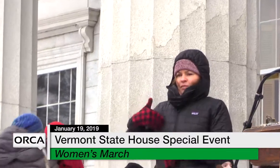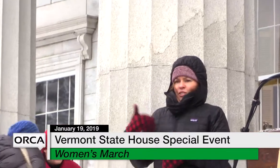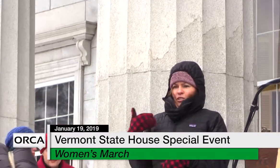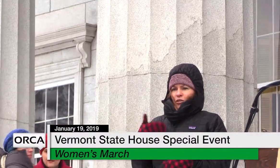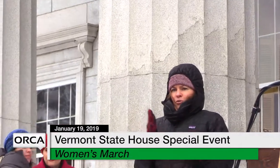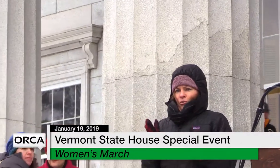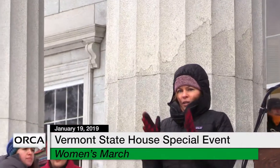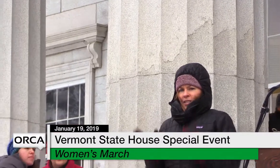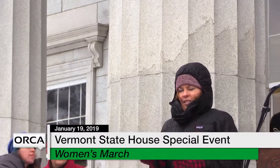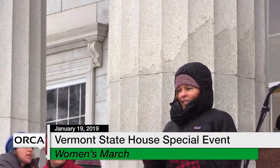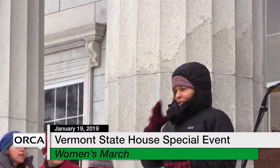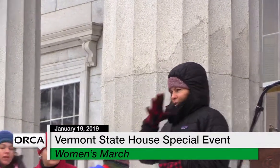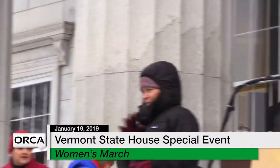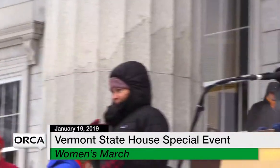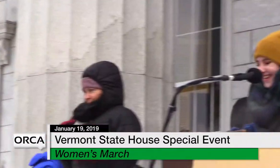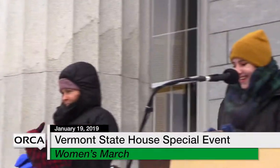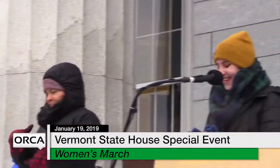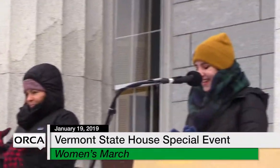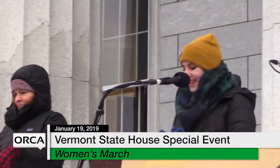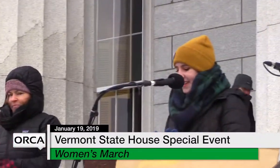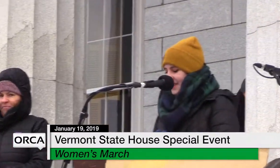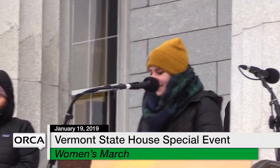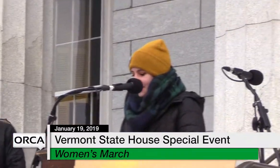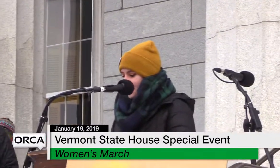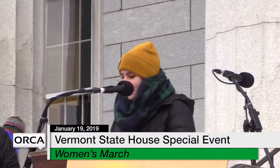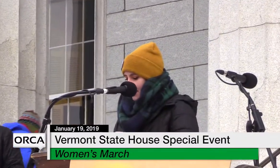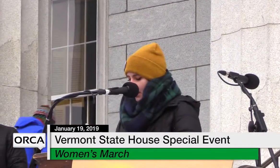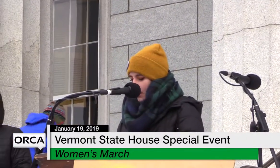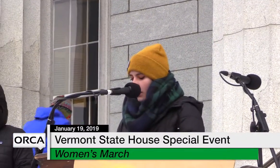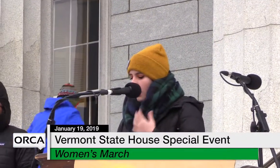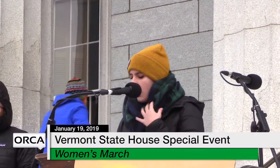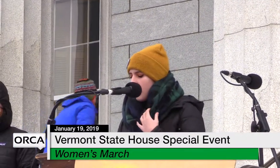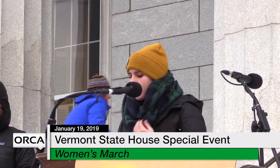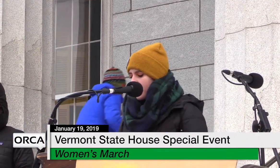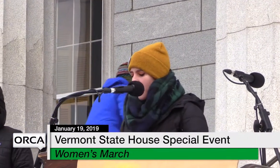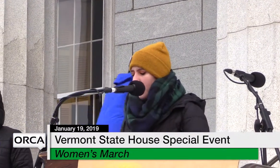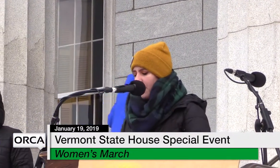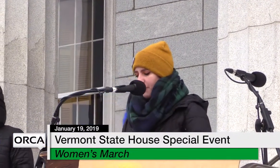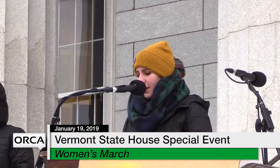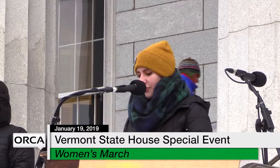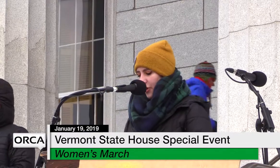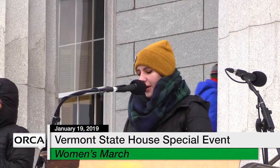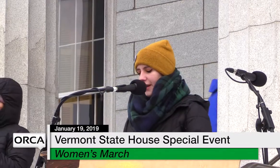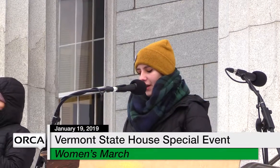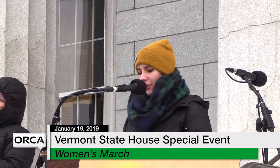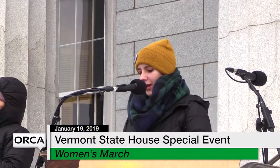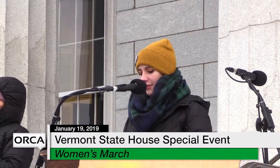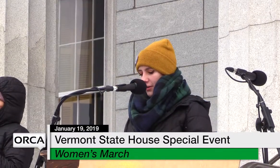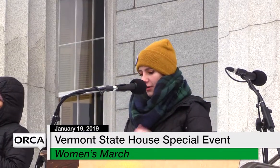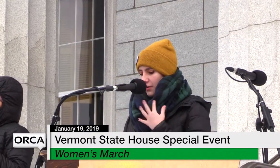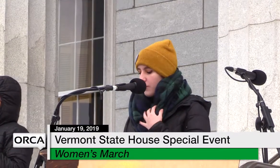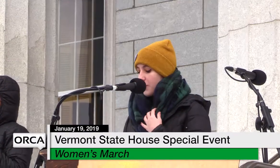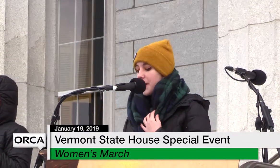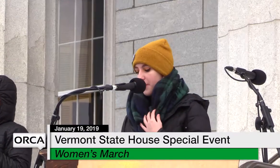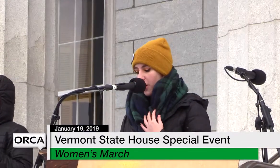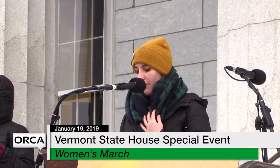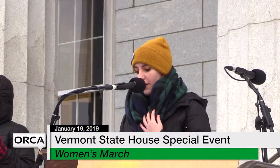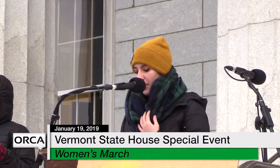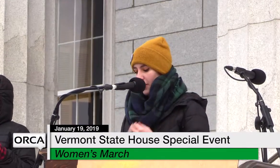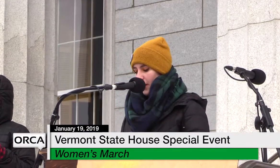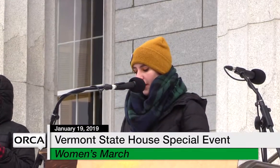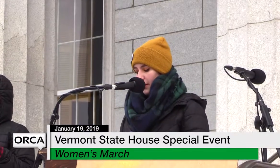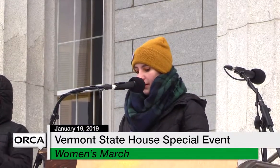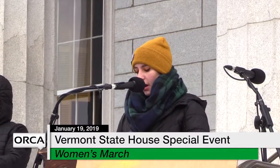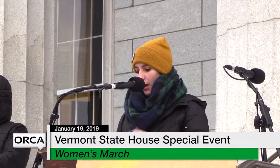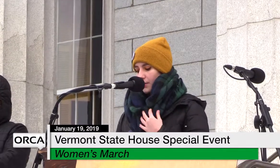with the Women's March. To start off my story, I would like to read a poem